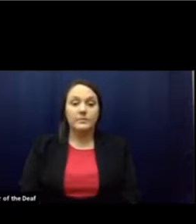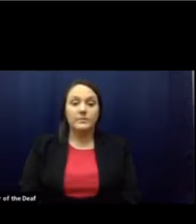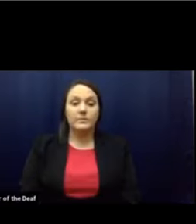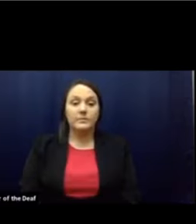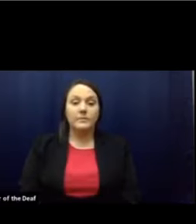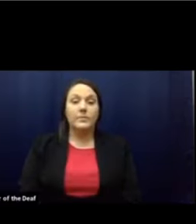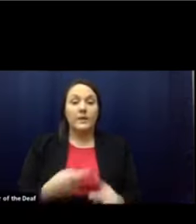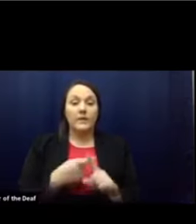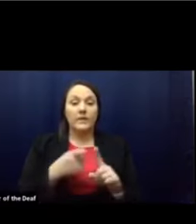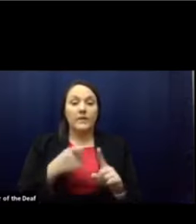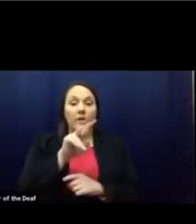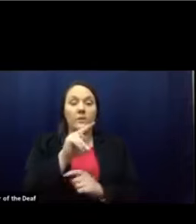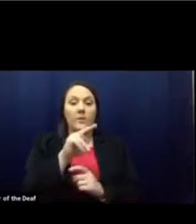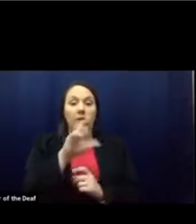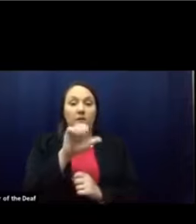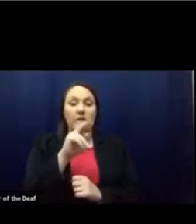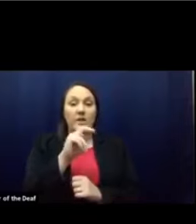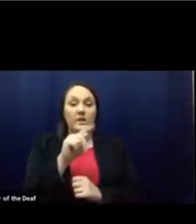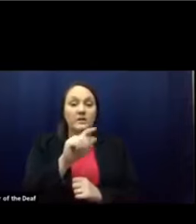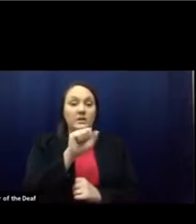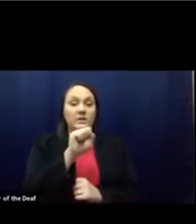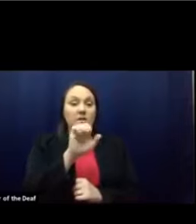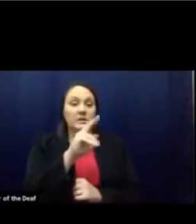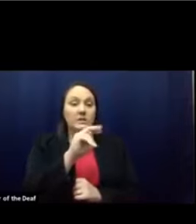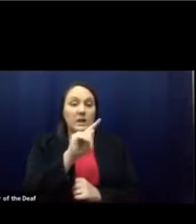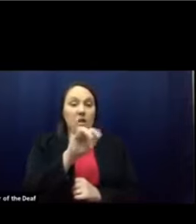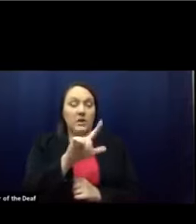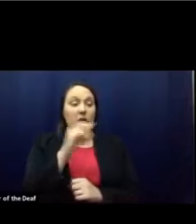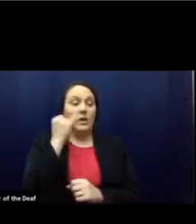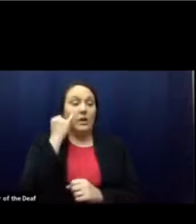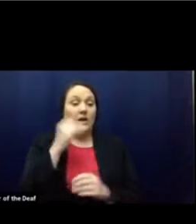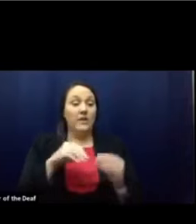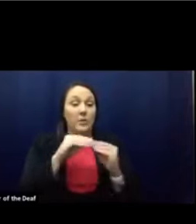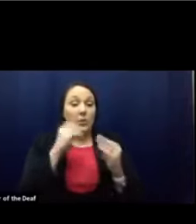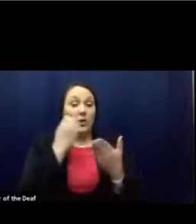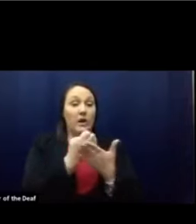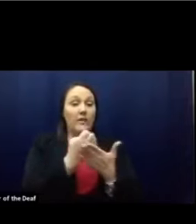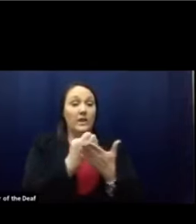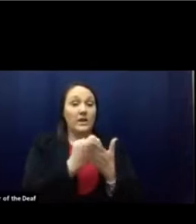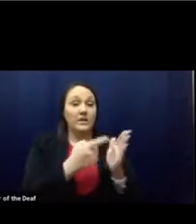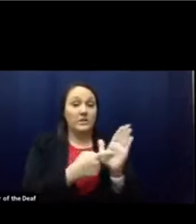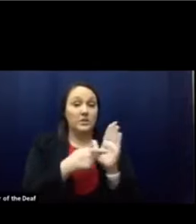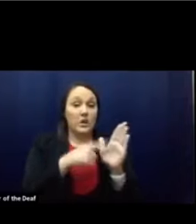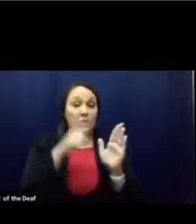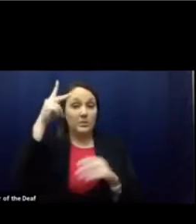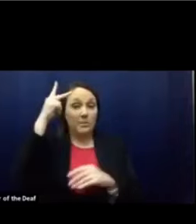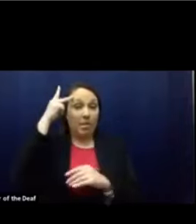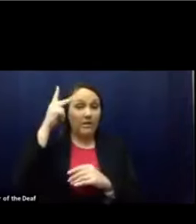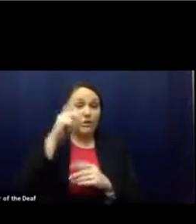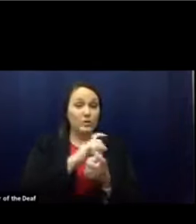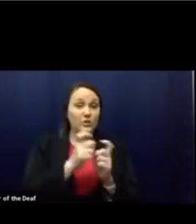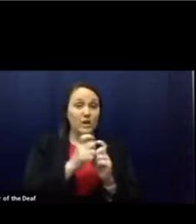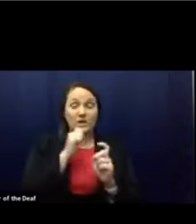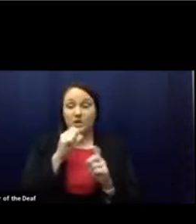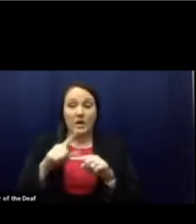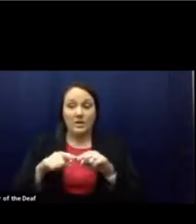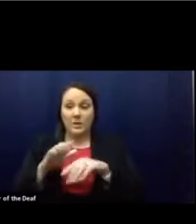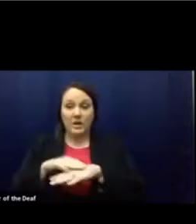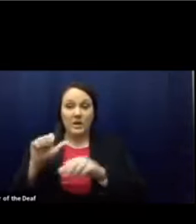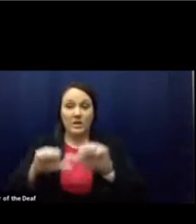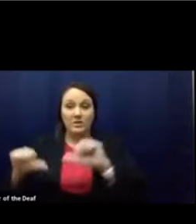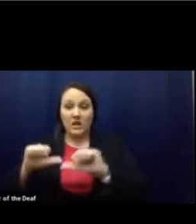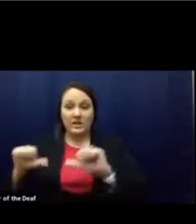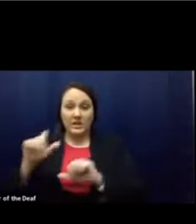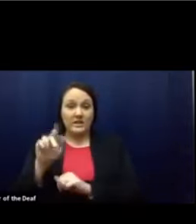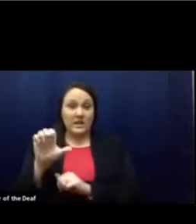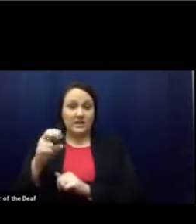From Vincent with the Sentinel, if more evidence emerges that this is a political change and not a scientific one, will KCHD continue to follow